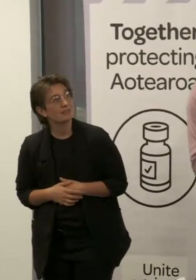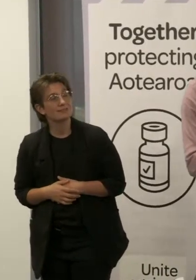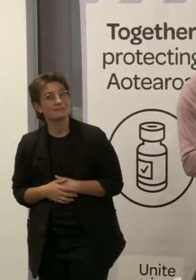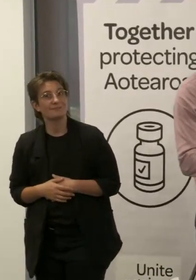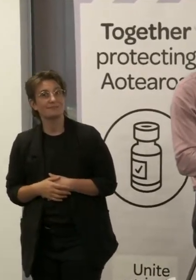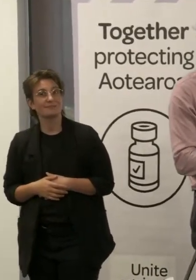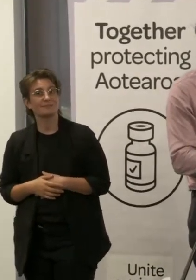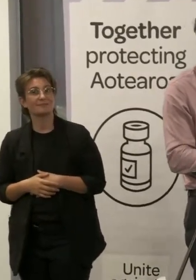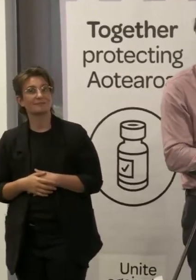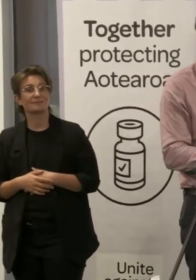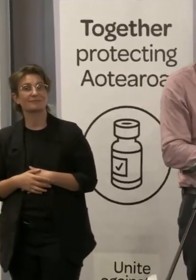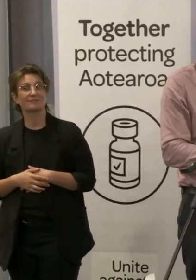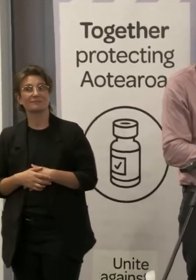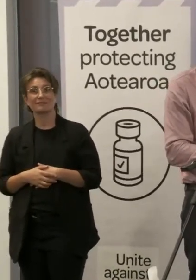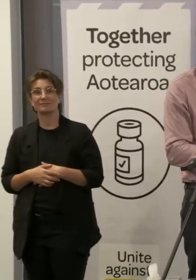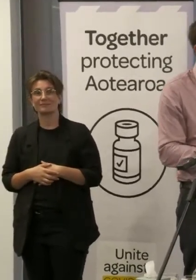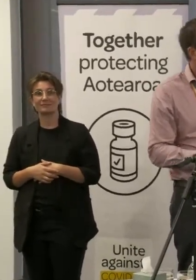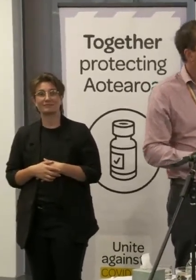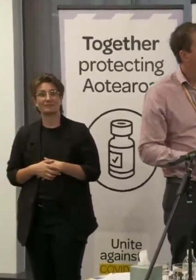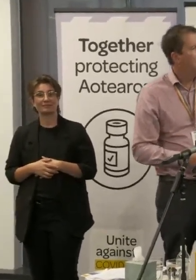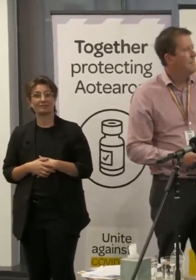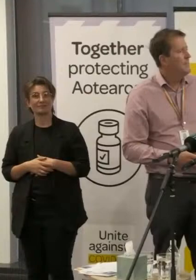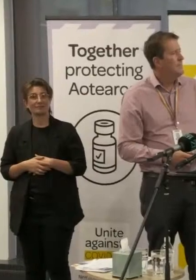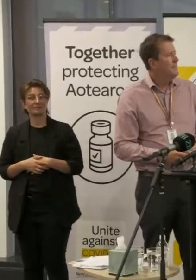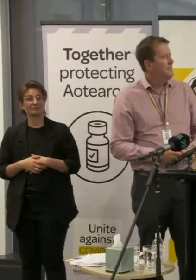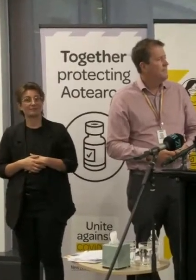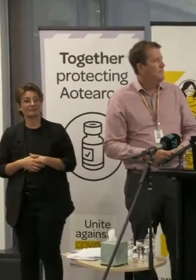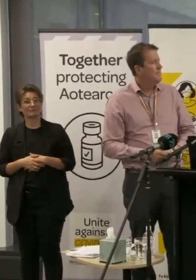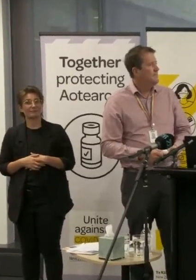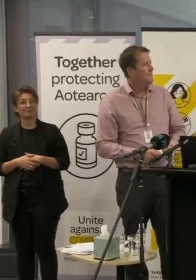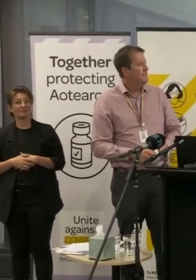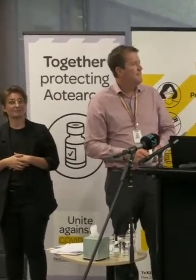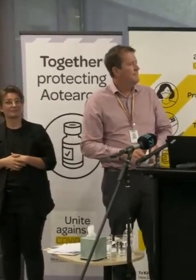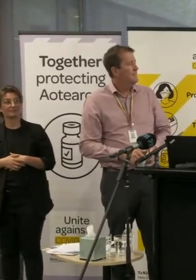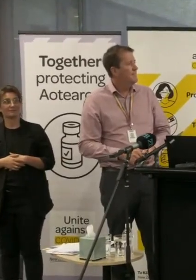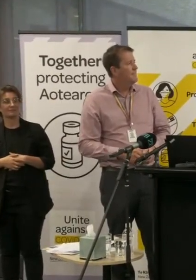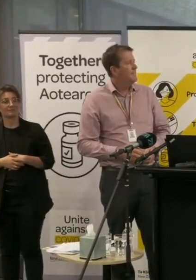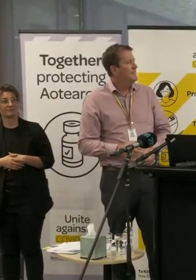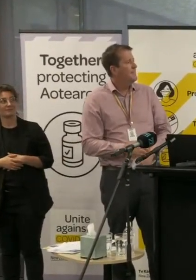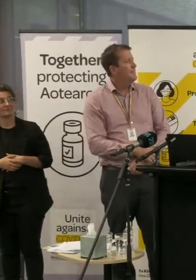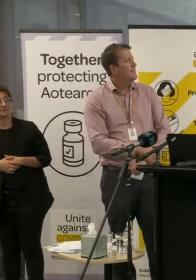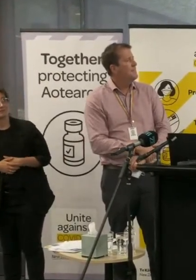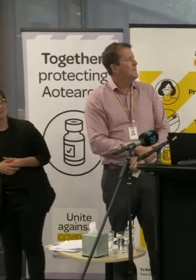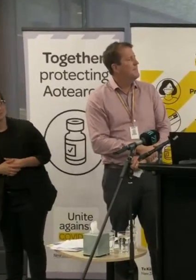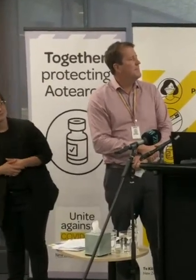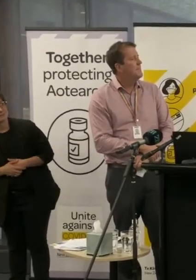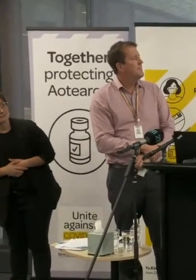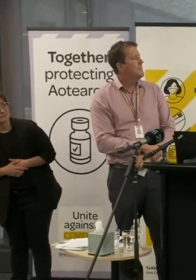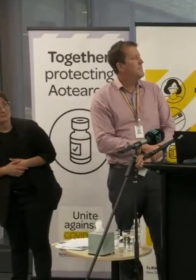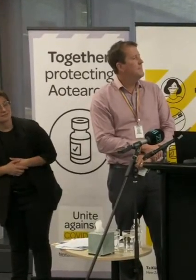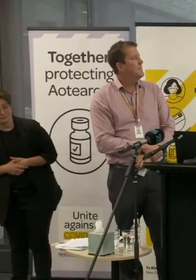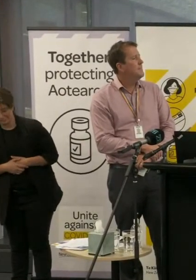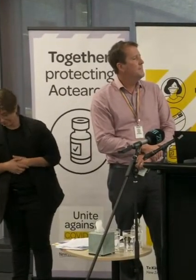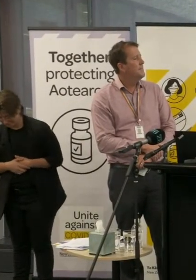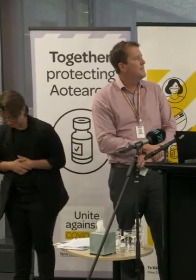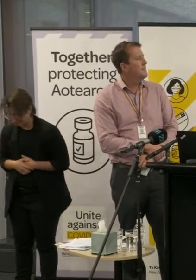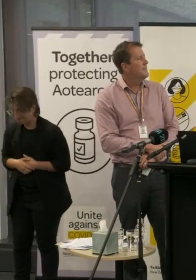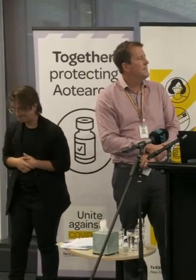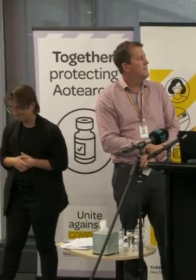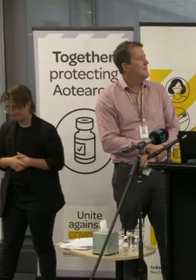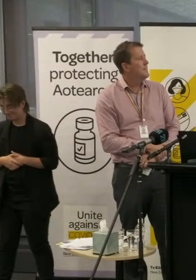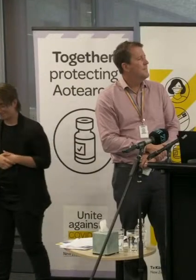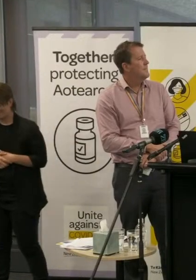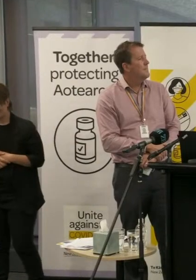If you have COVID and you've been asked to isolate at home, here's some information about your symptoms and when and who to